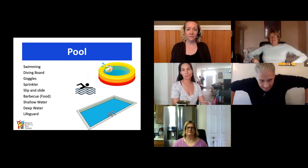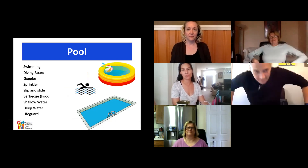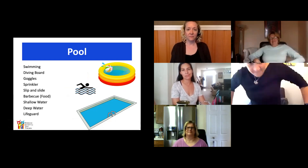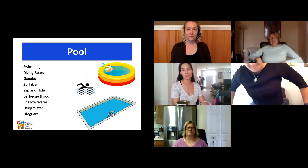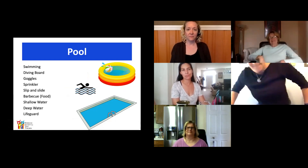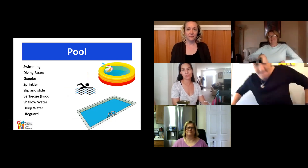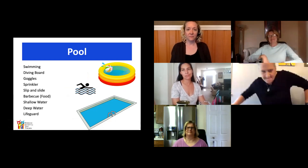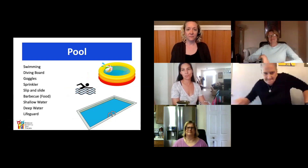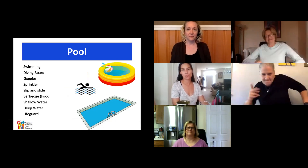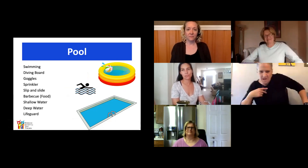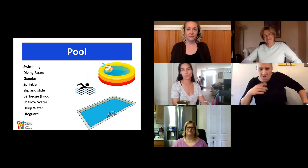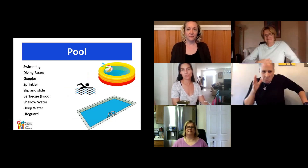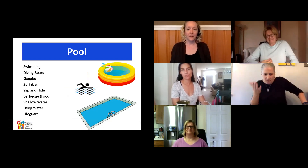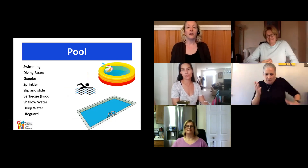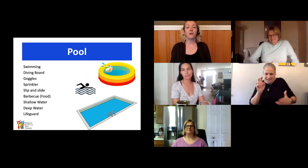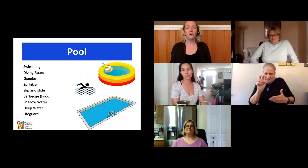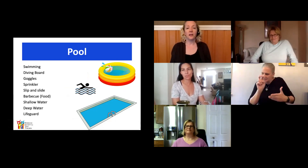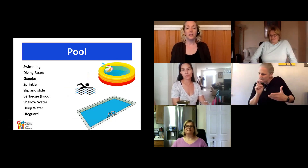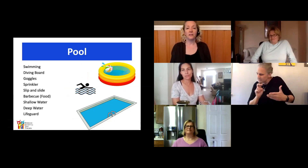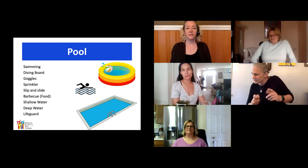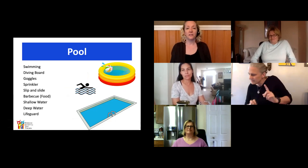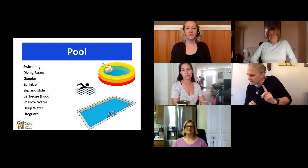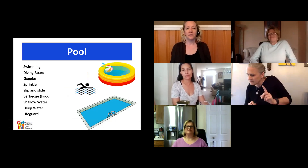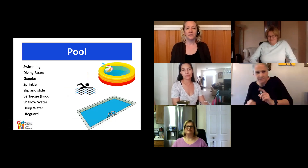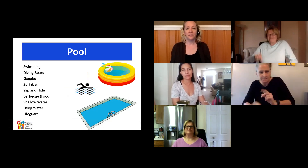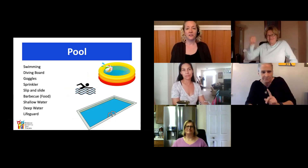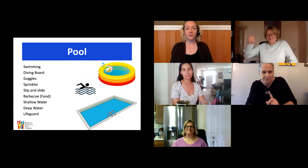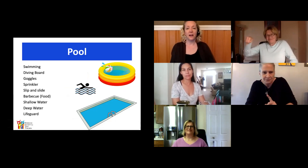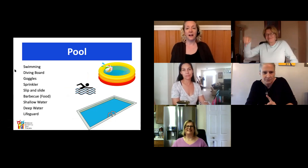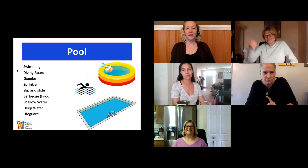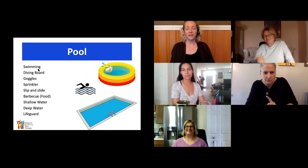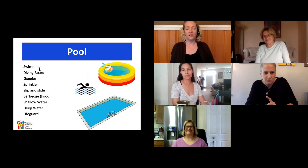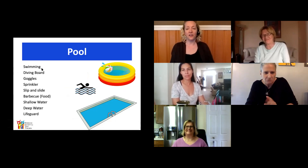Oh, okay. Hiding the scars with that. Okay.